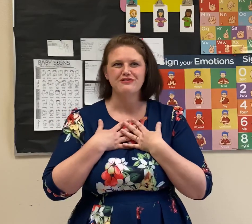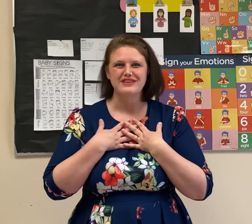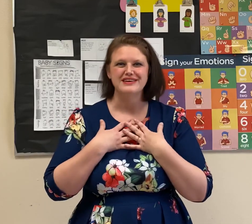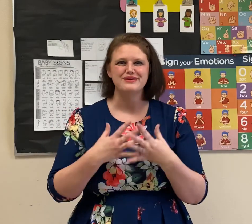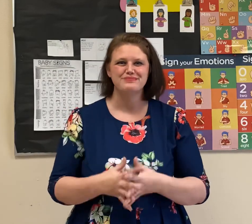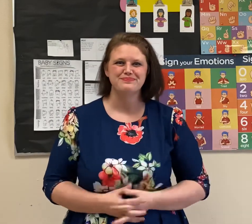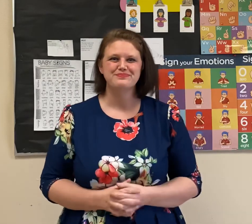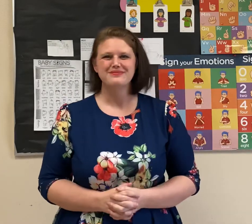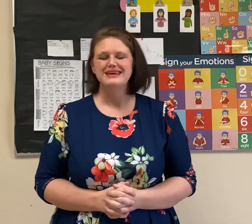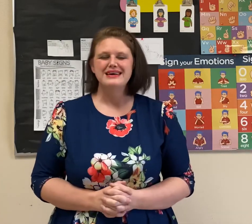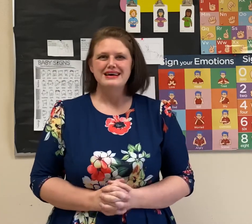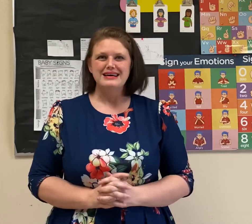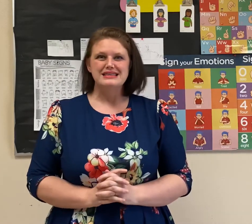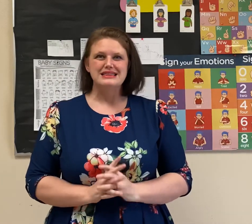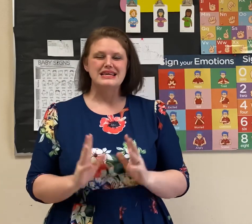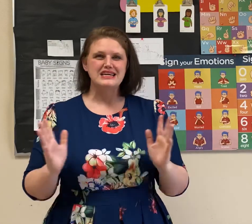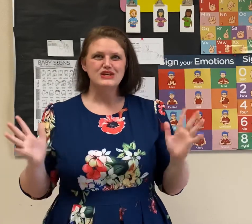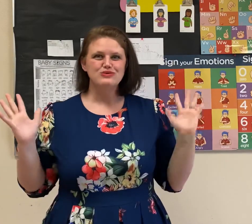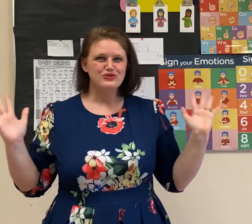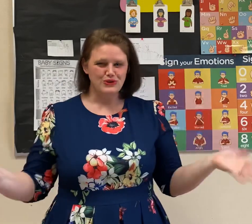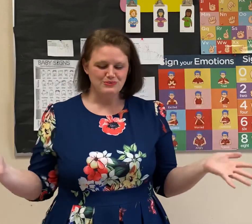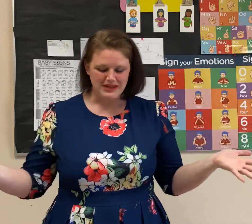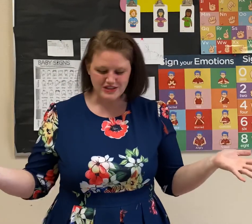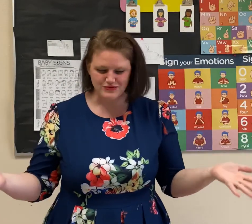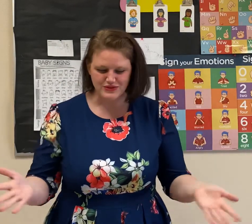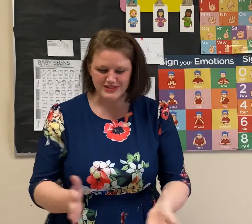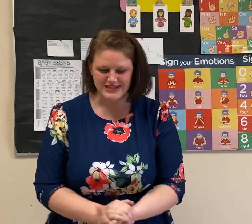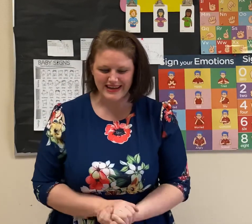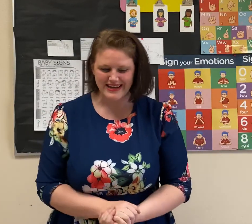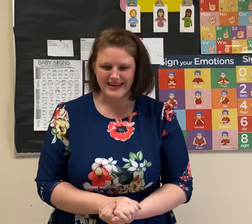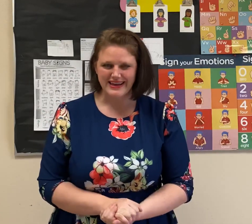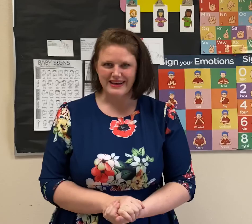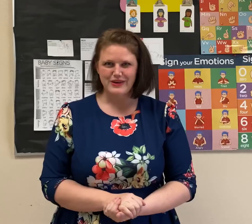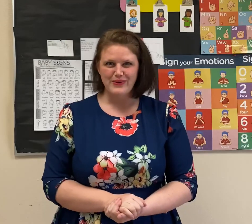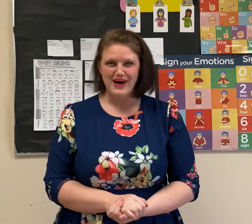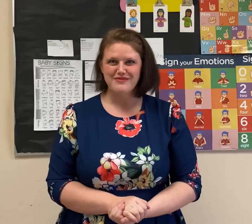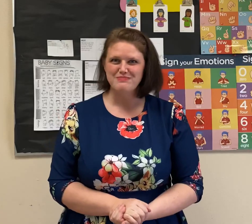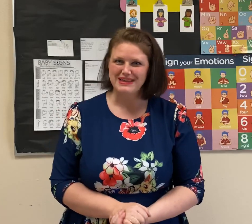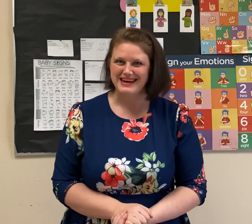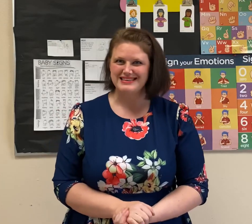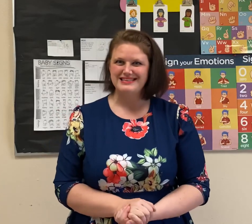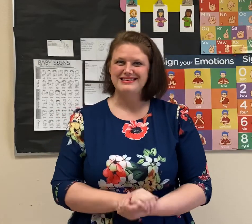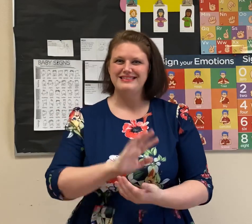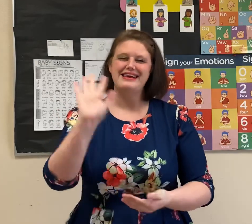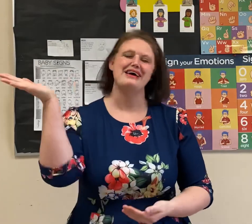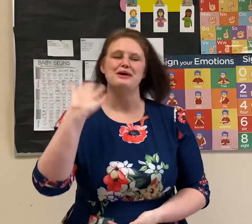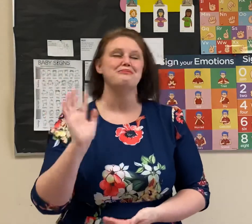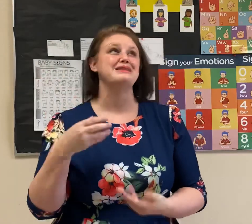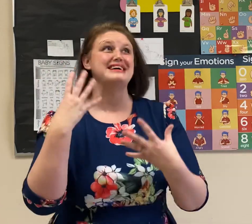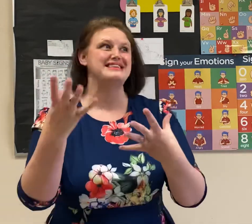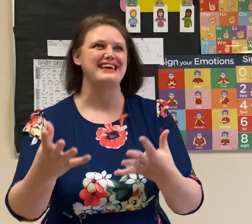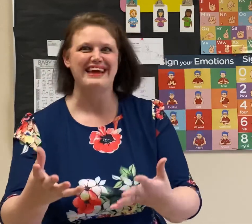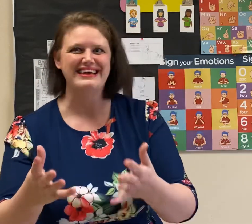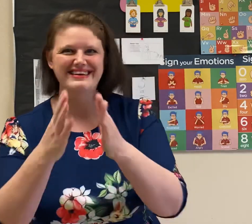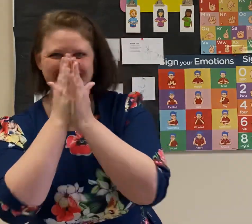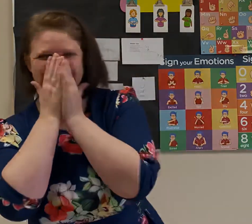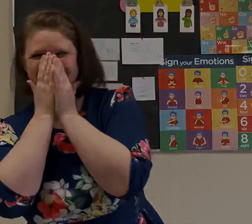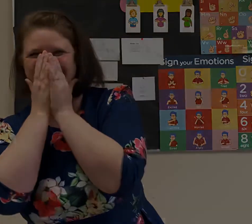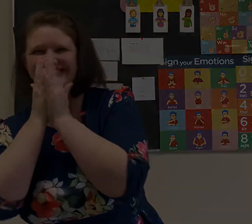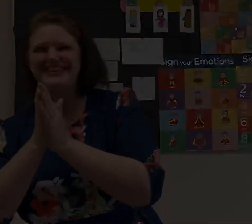feeling. Thank you so much for today, and you have a blessed day. Thank you.